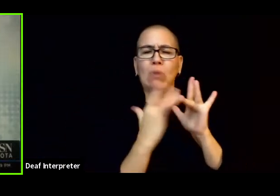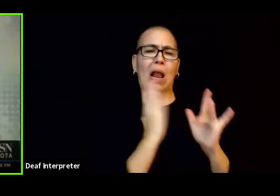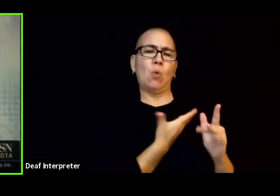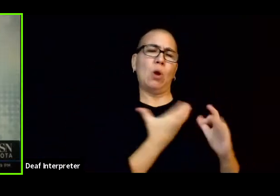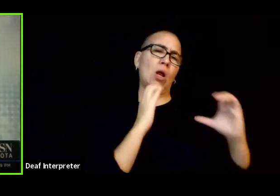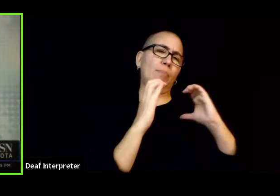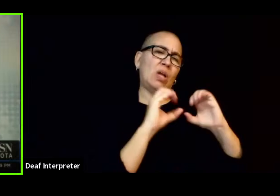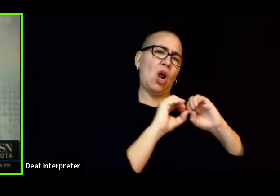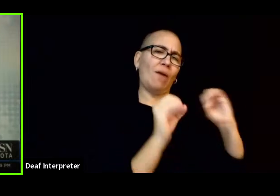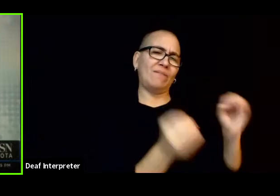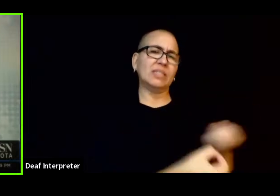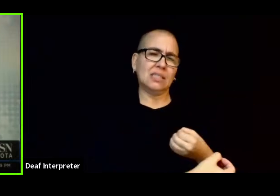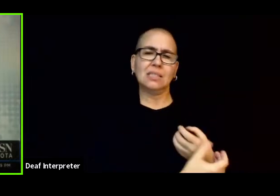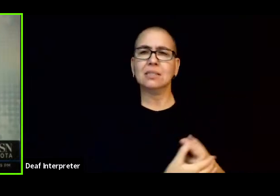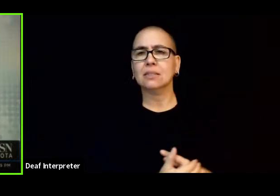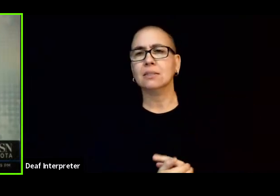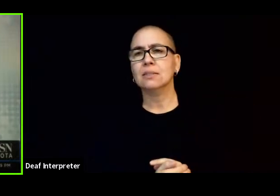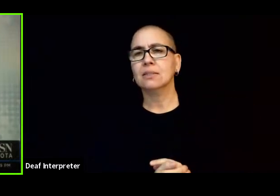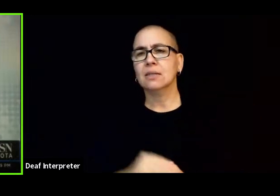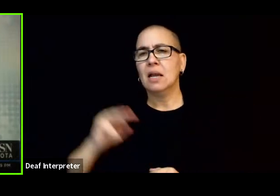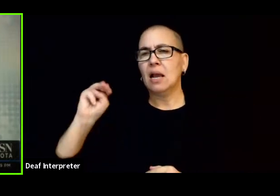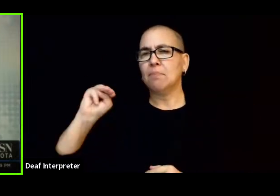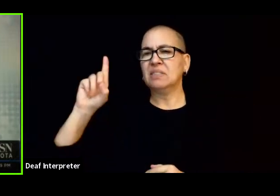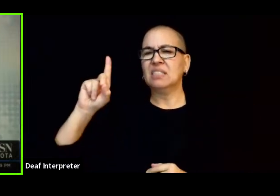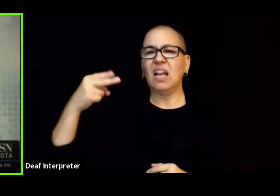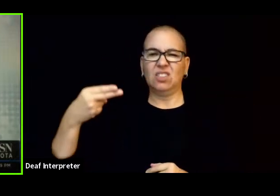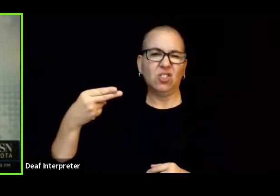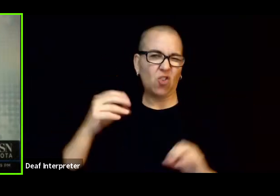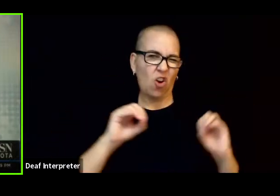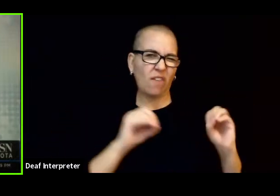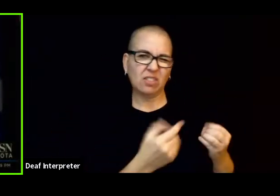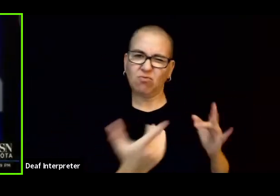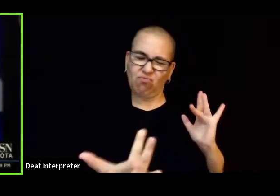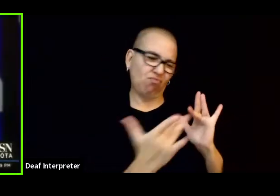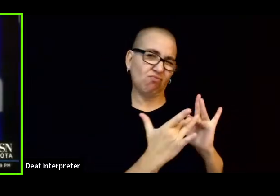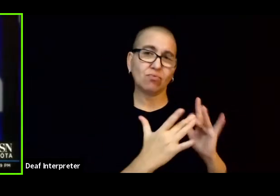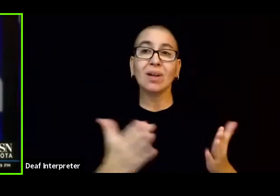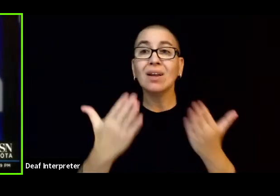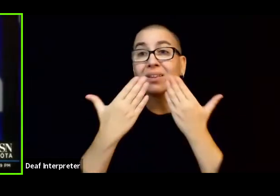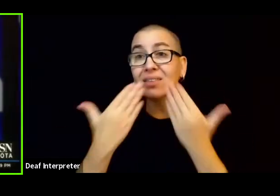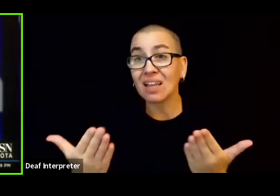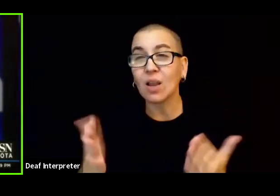Communications Office. Thank you all for joining us, and we will talk to you again next week. You've been watching the Minnesota